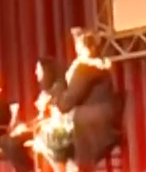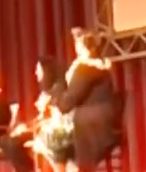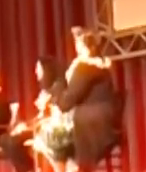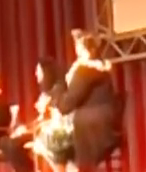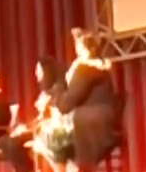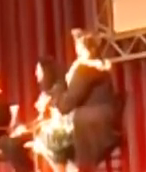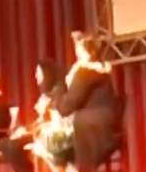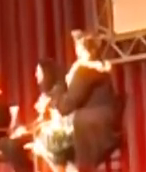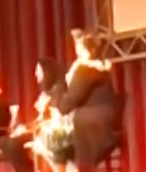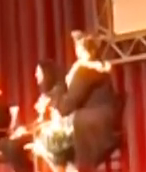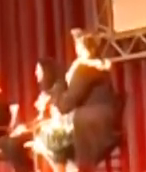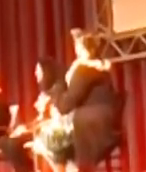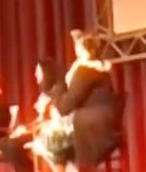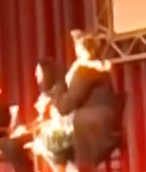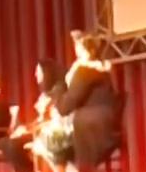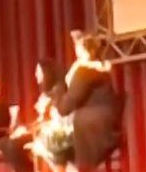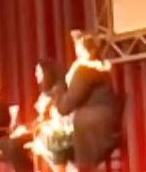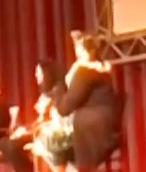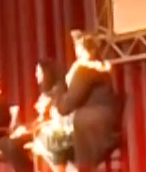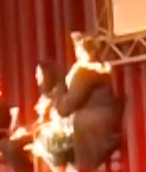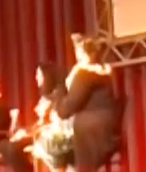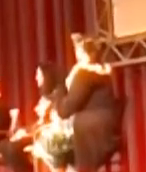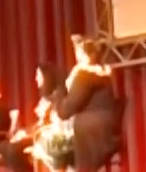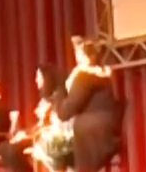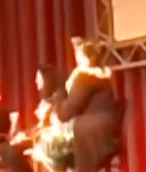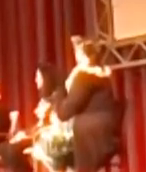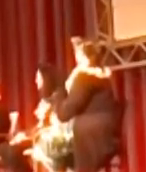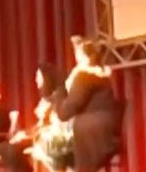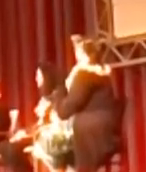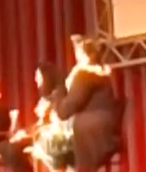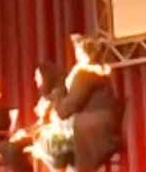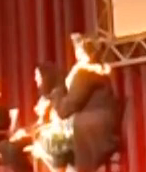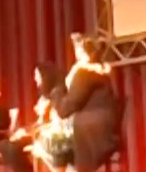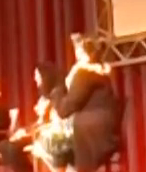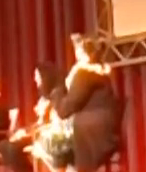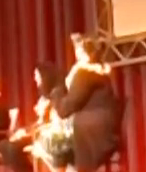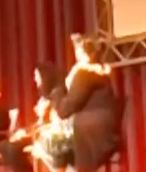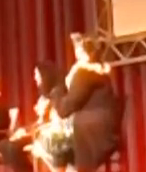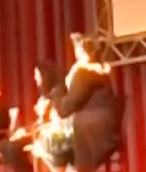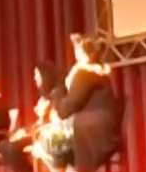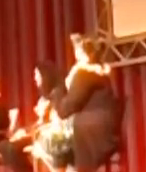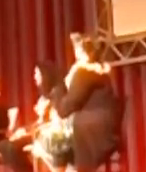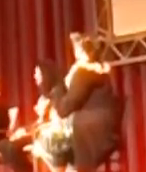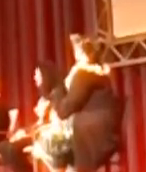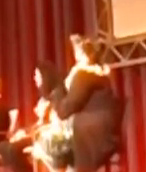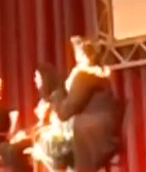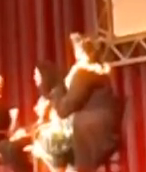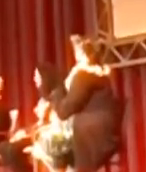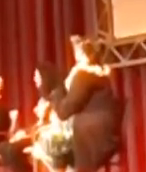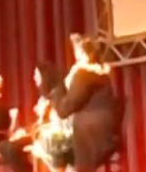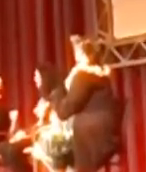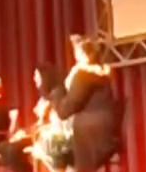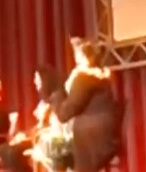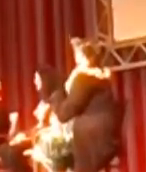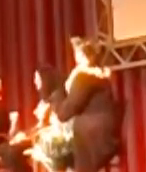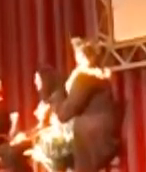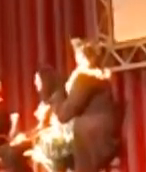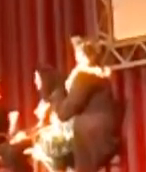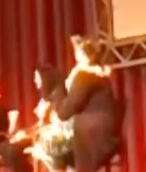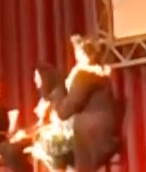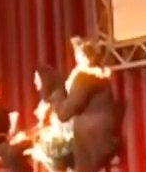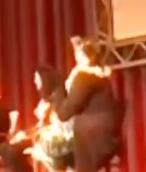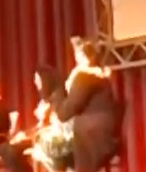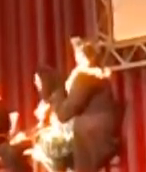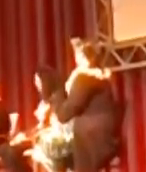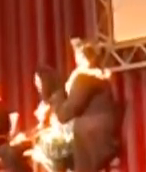to me. But what we're finding now is that a lot of those big, hardware, we call them